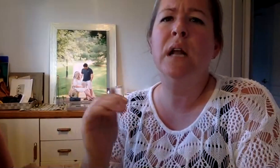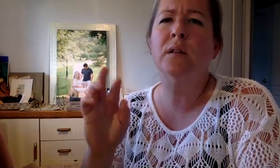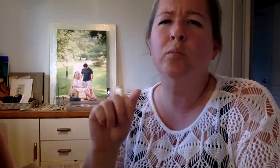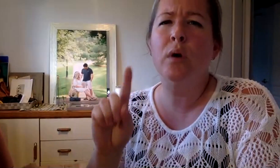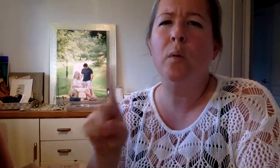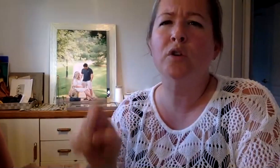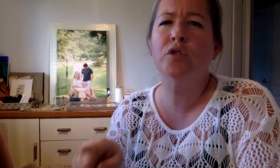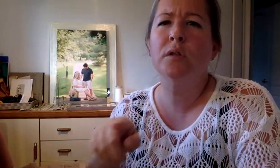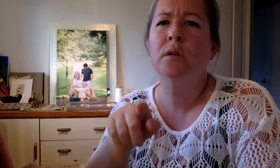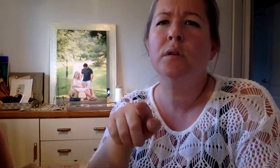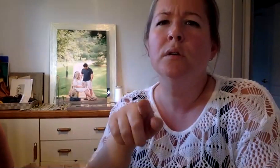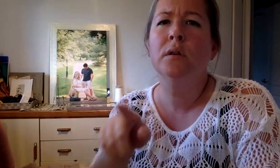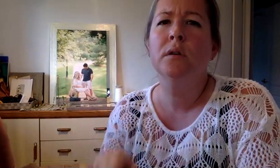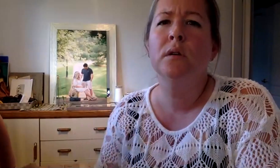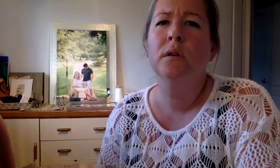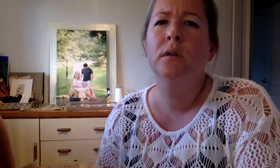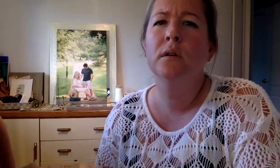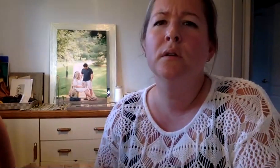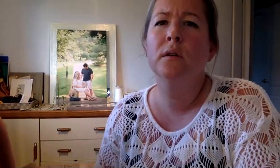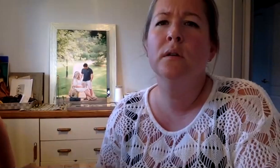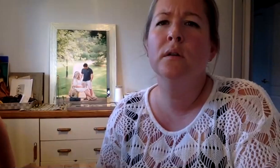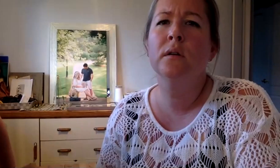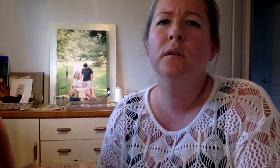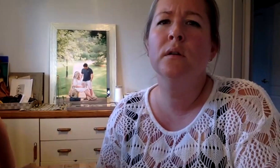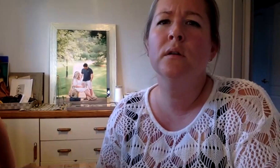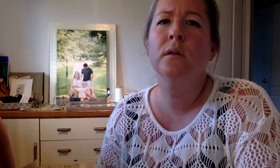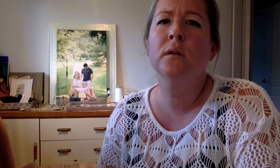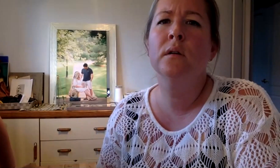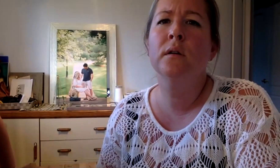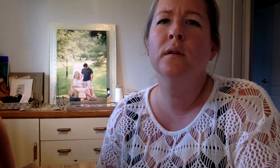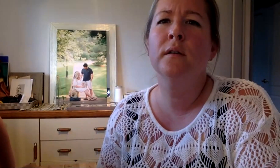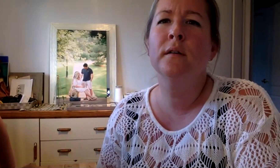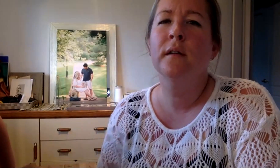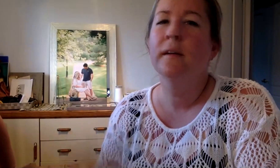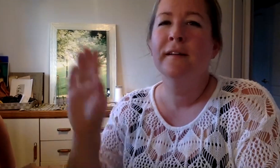go there. But I express that you go there. So sorry, I'm just looking at the second question.